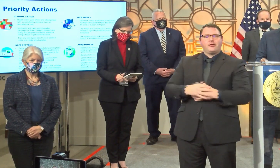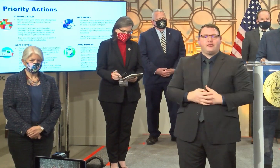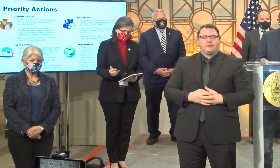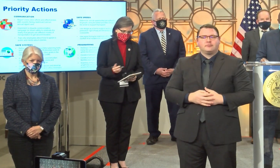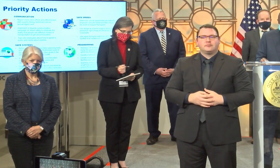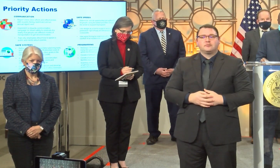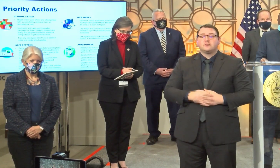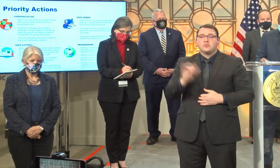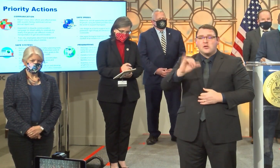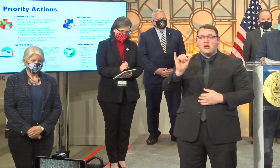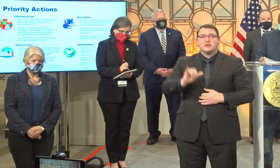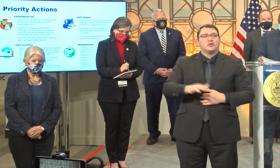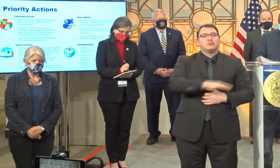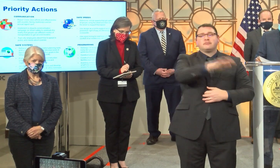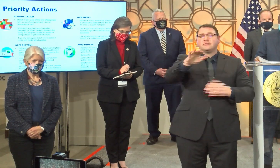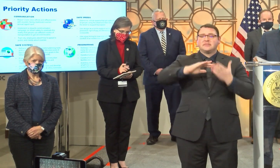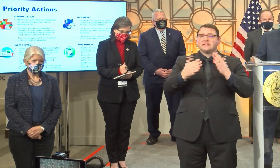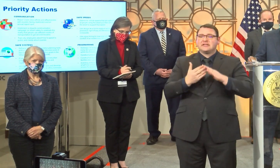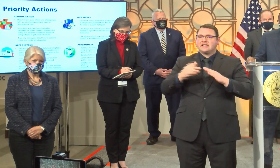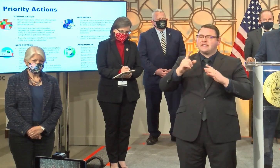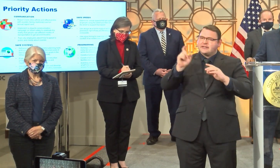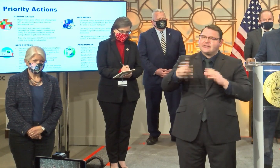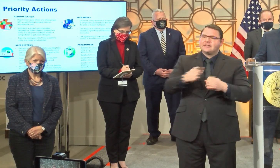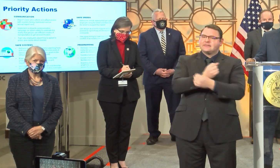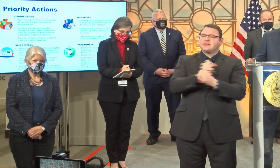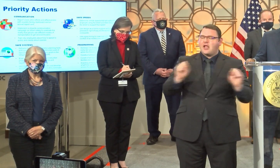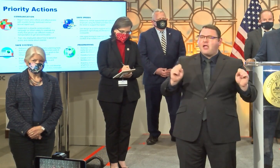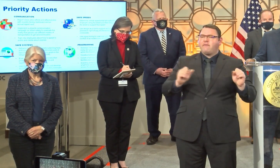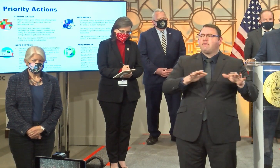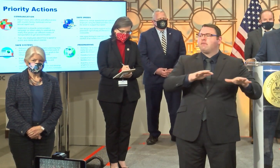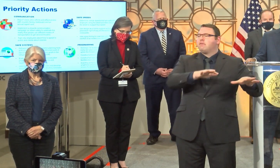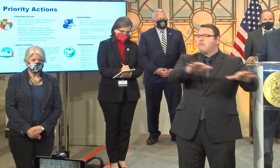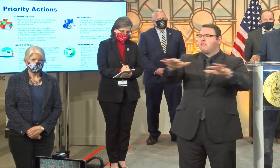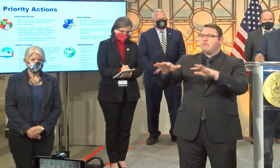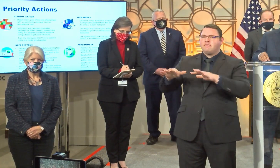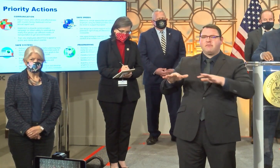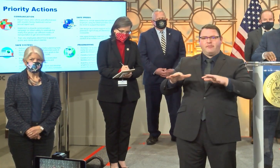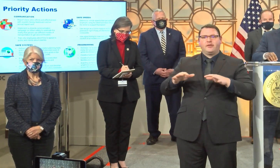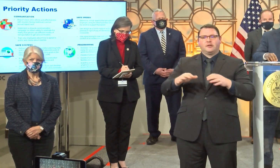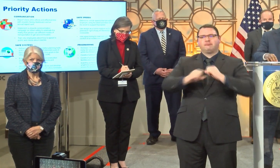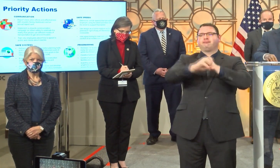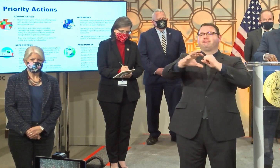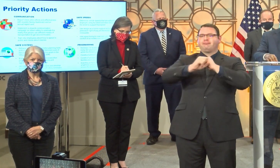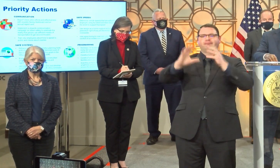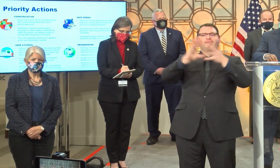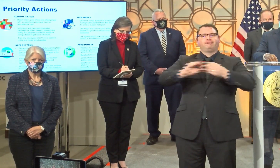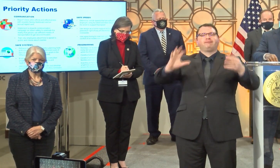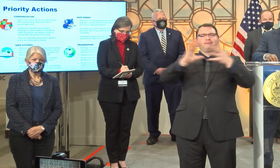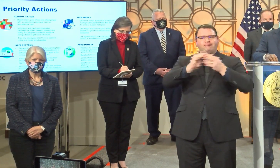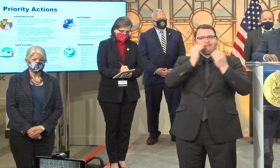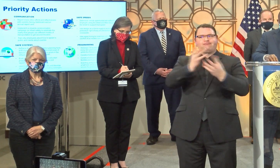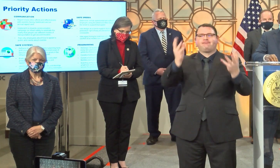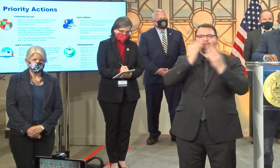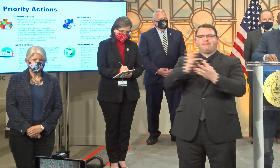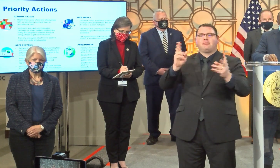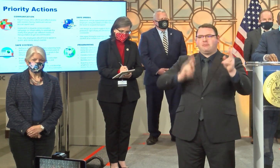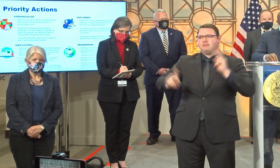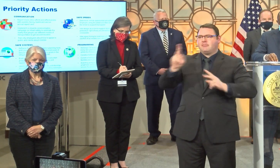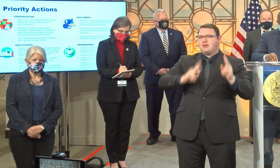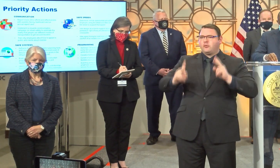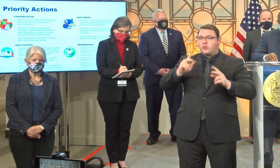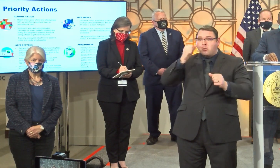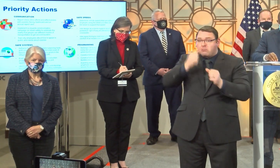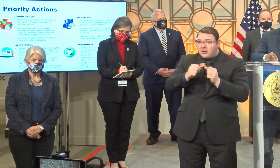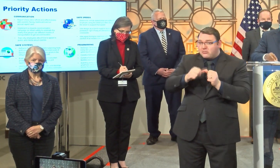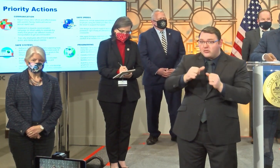campaign on street safety to celebrate the reality that people use different modes of transportation to get around